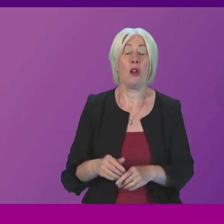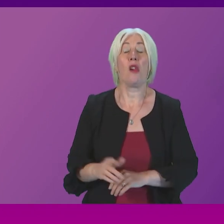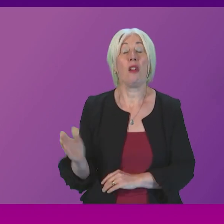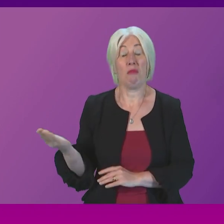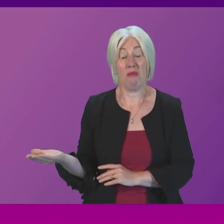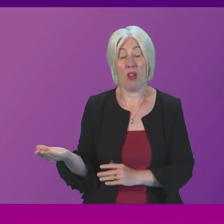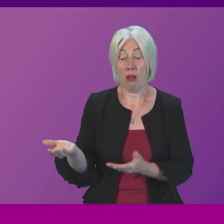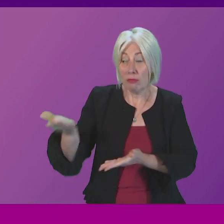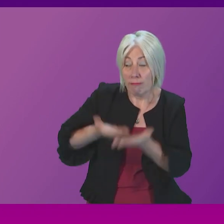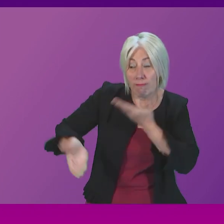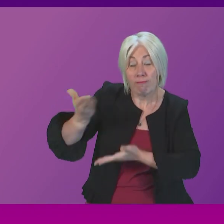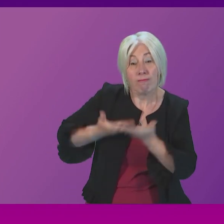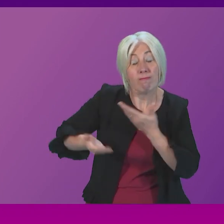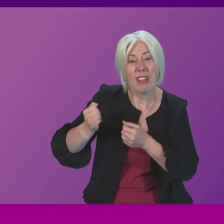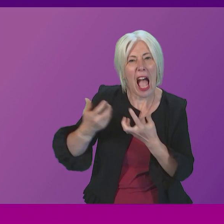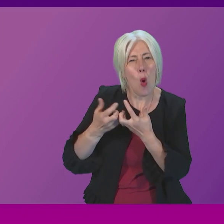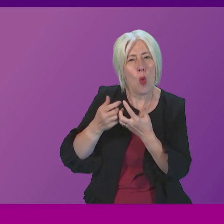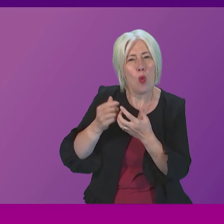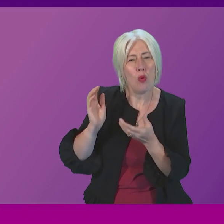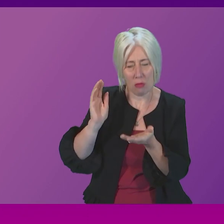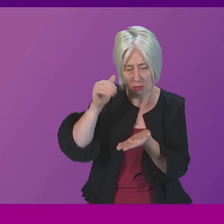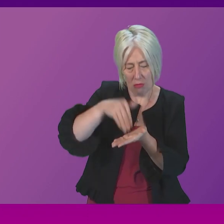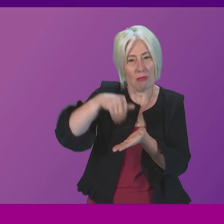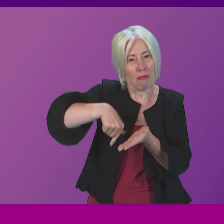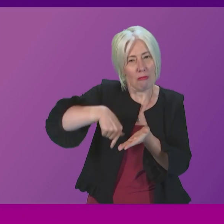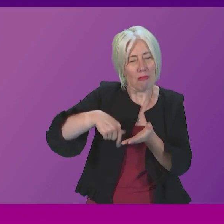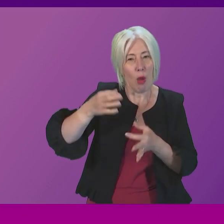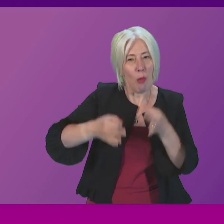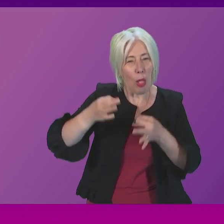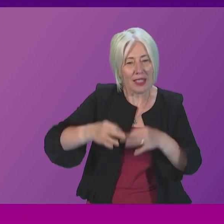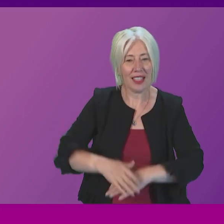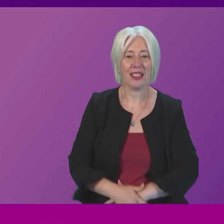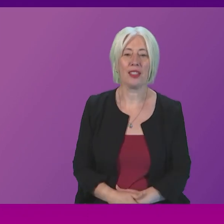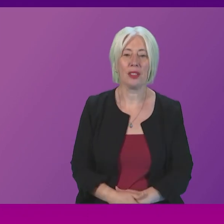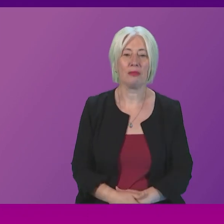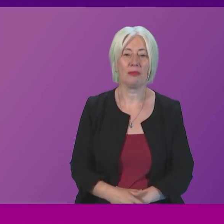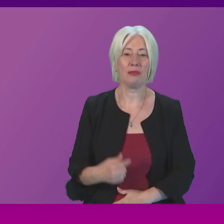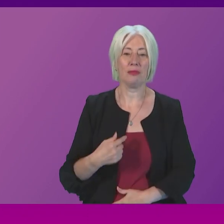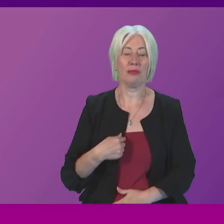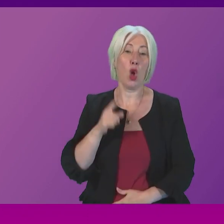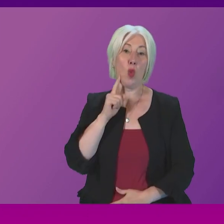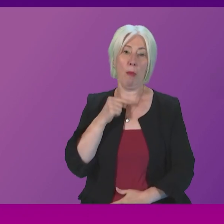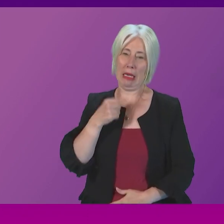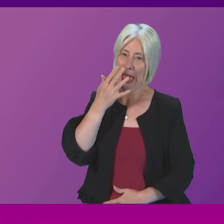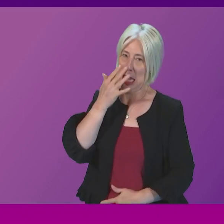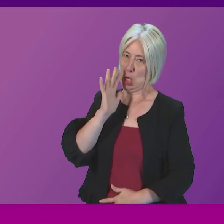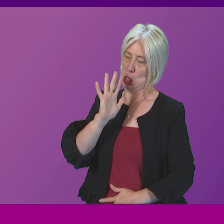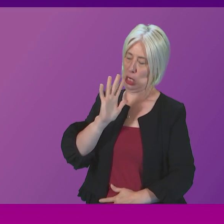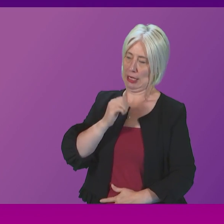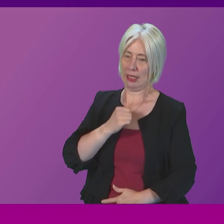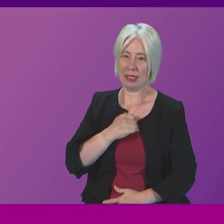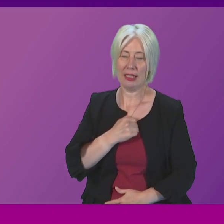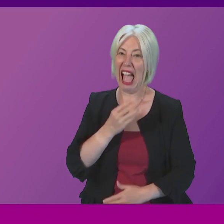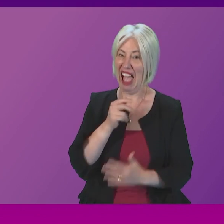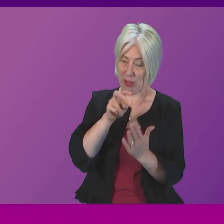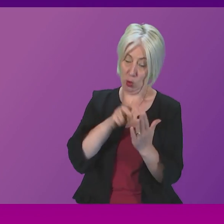Scotland, to share her journey into politics. Thank you. Tess. Can you hear me? So I am a woman of a certain age, so I do have a